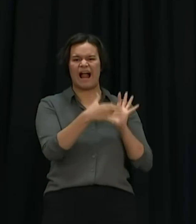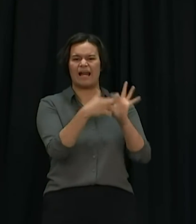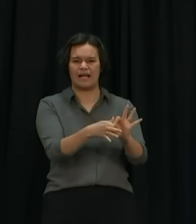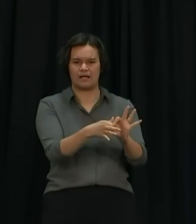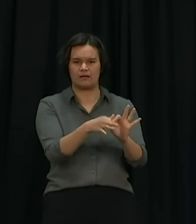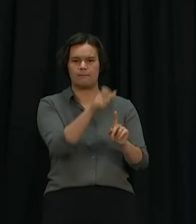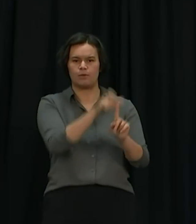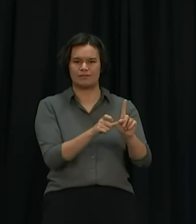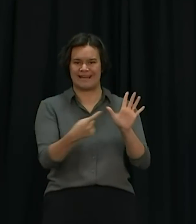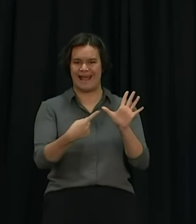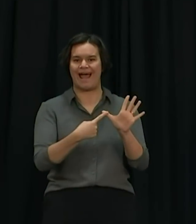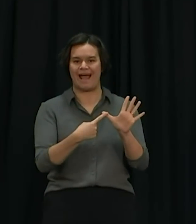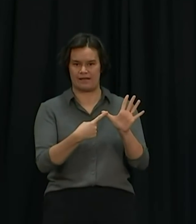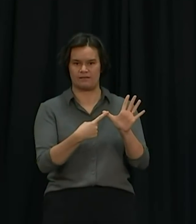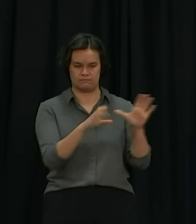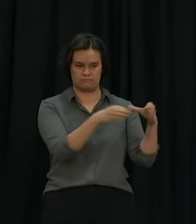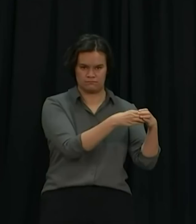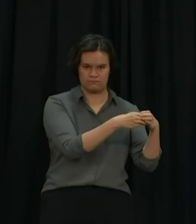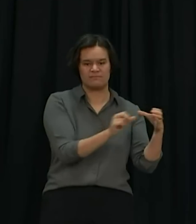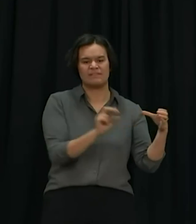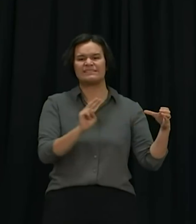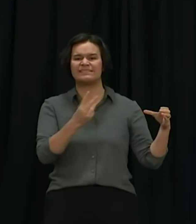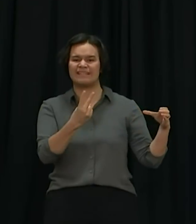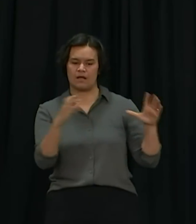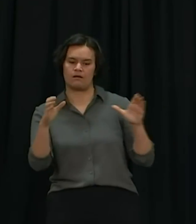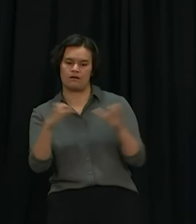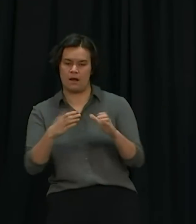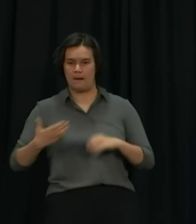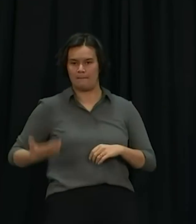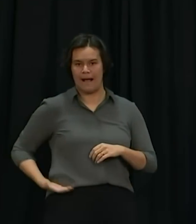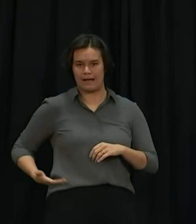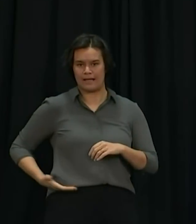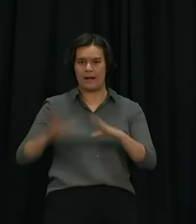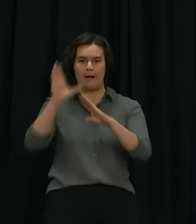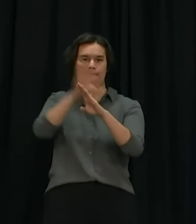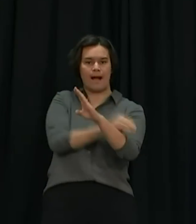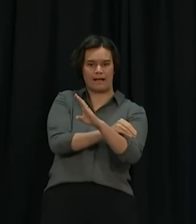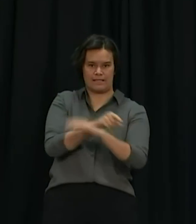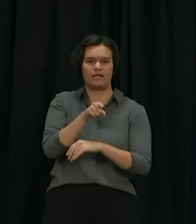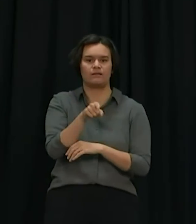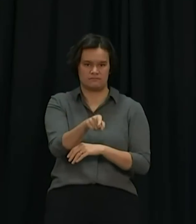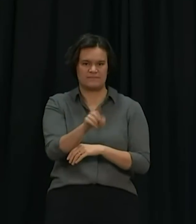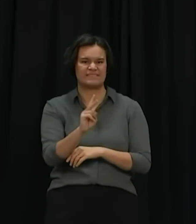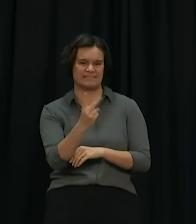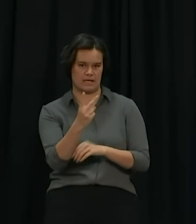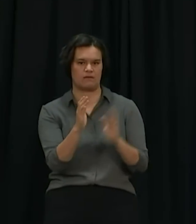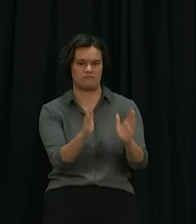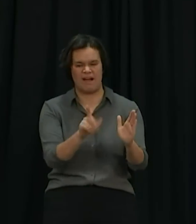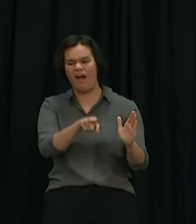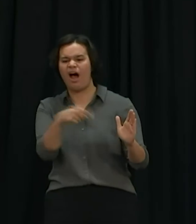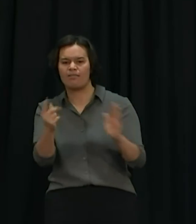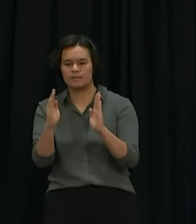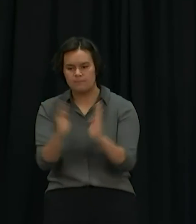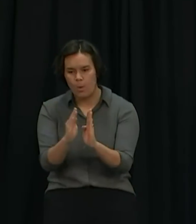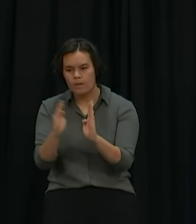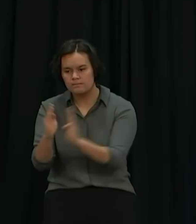confirmed cases now, and the Mangere Church cluster that has 237 confirmed cases. All of the remaining